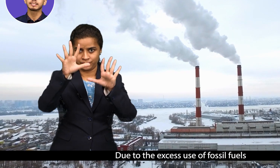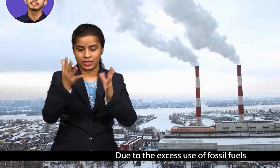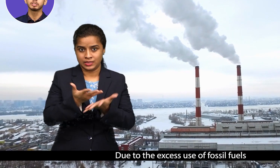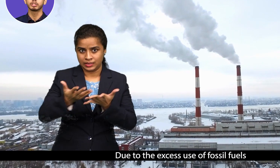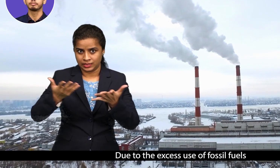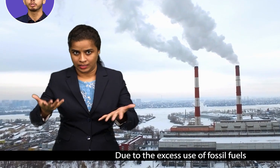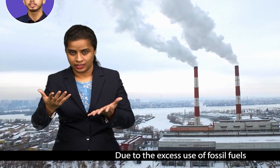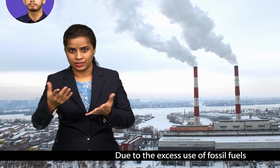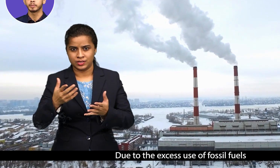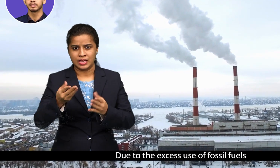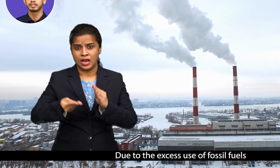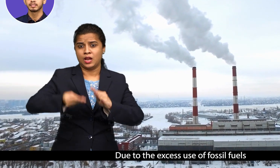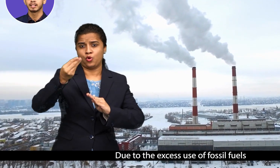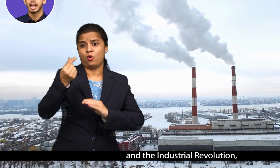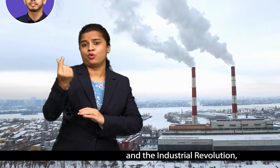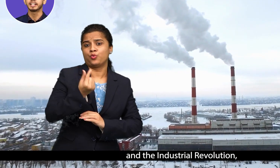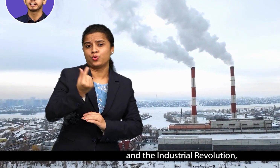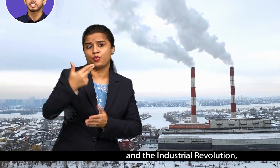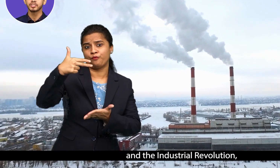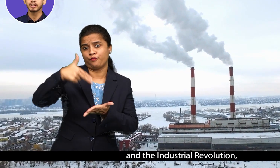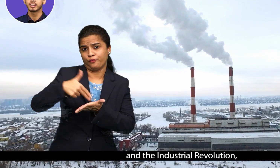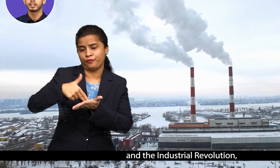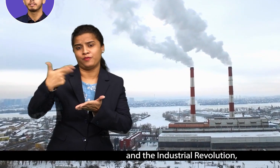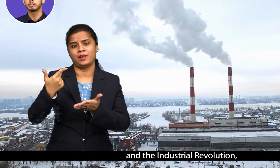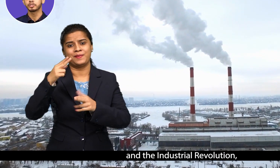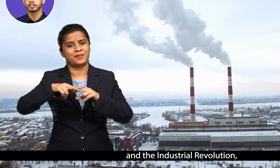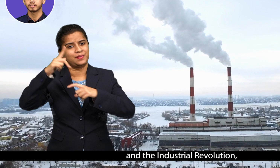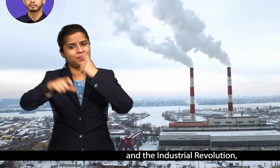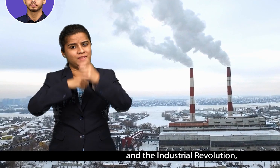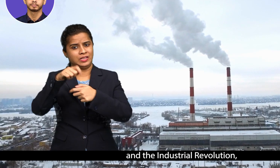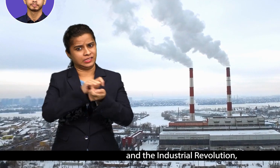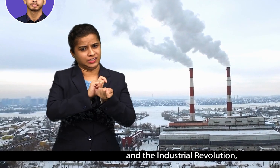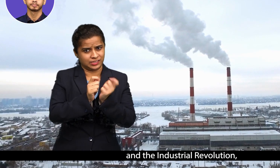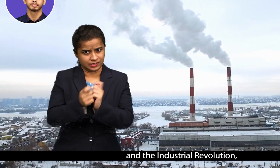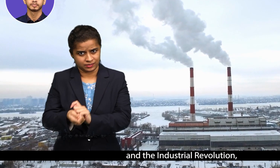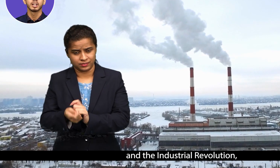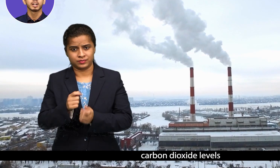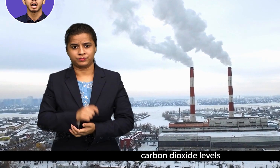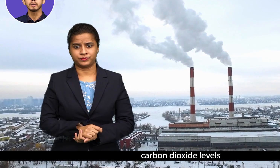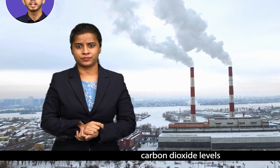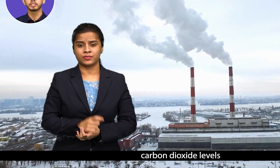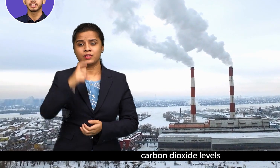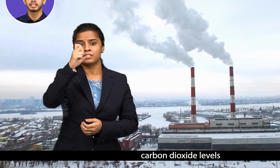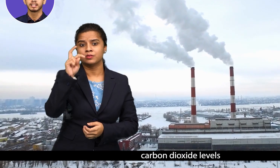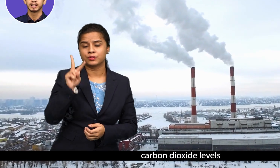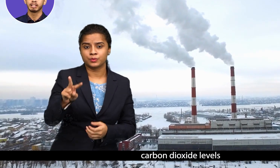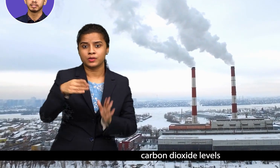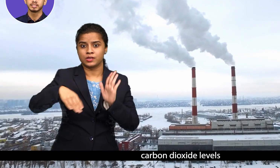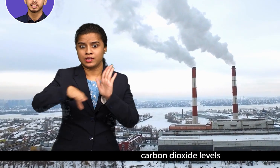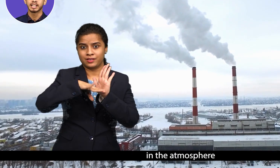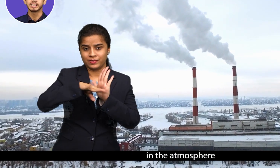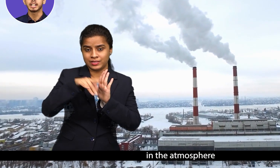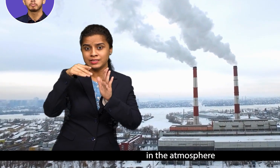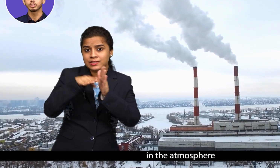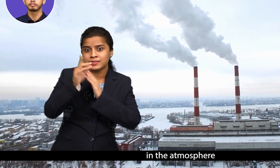the excess use of fossil fuels and the industrial revolution, carbon dioxide